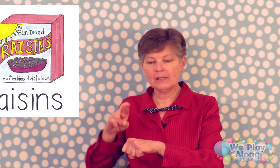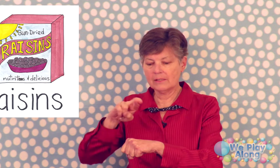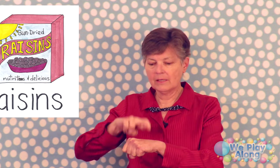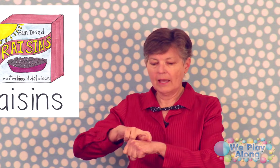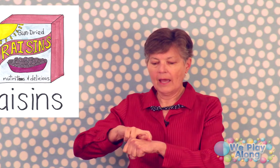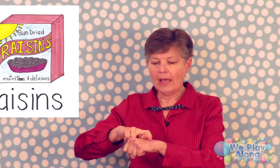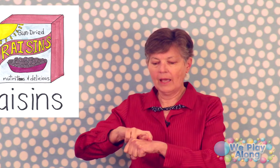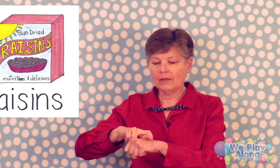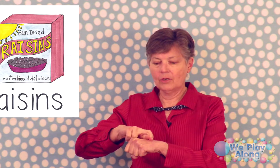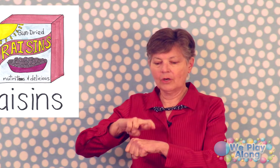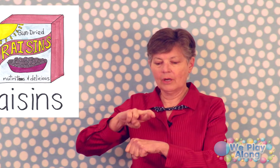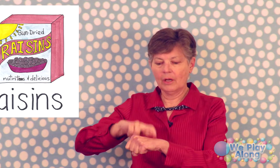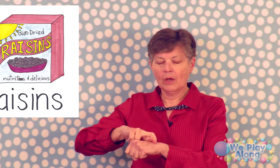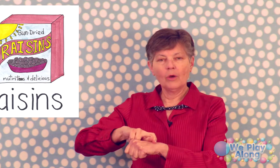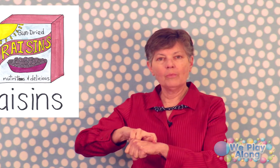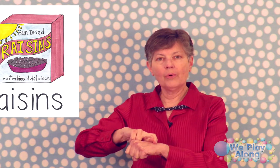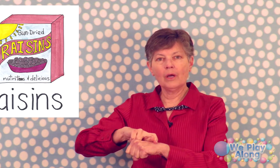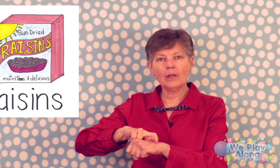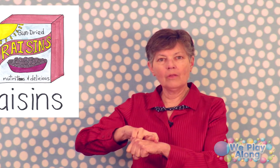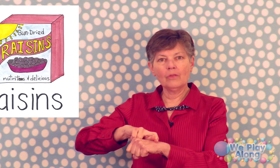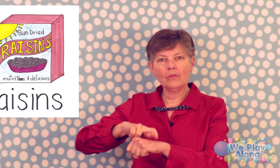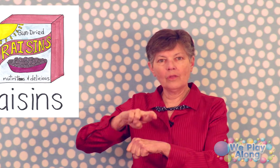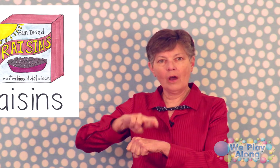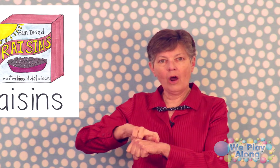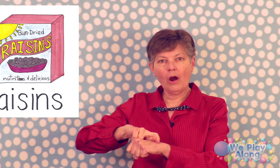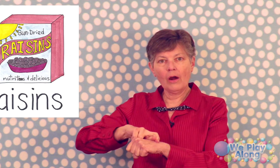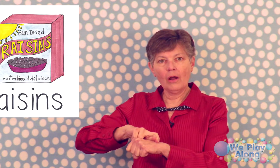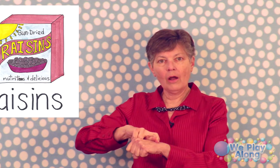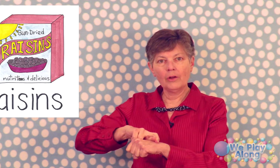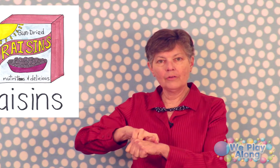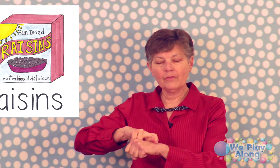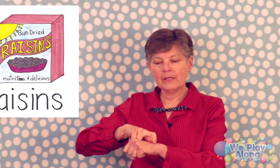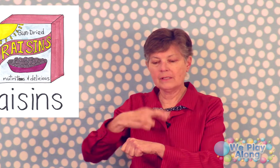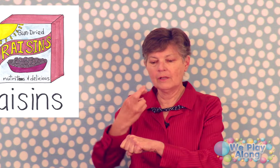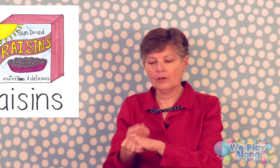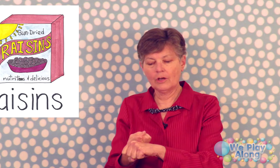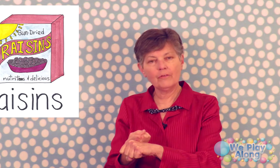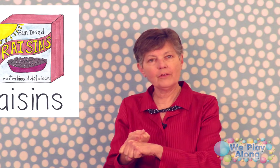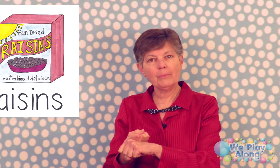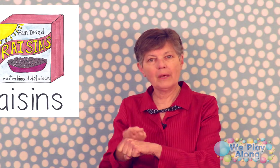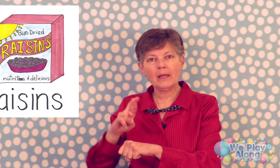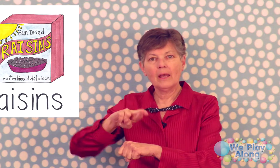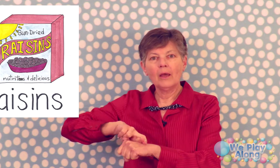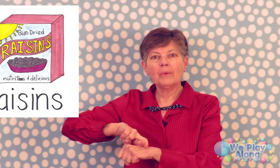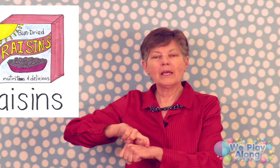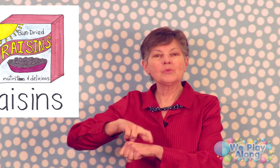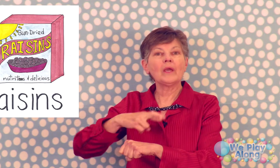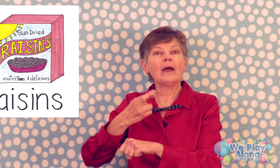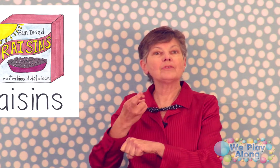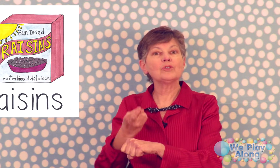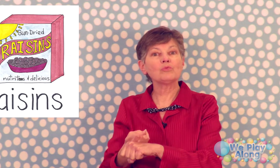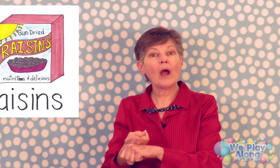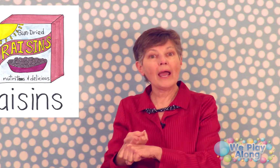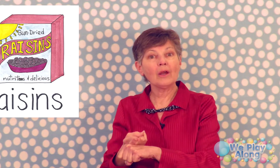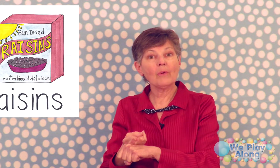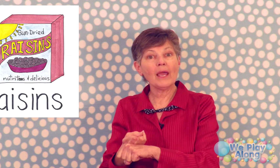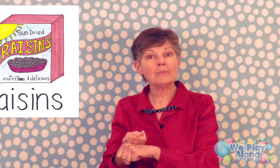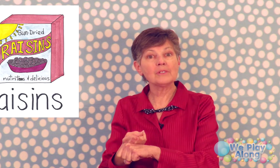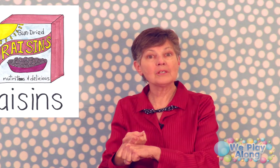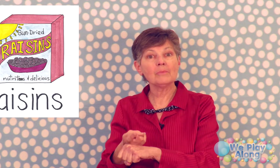fist, and you're going to put the R on your fist, and then you're going to flip it, because we have to dry grapes to